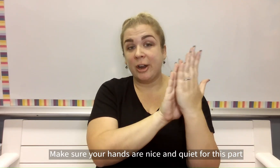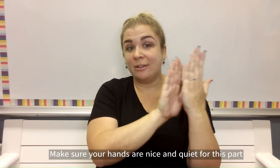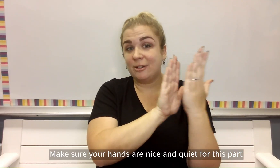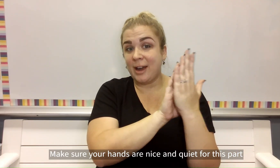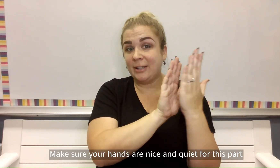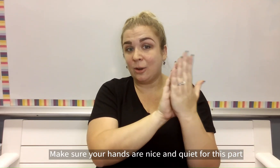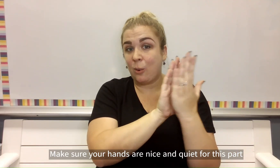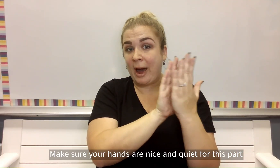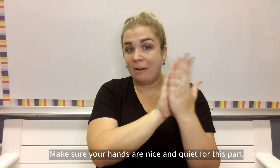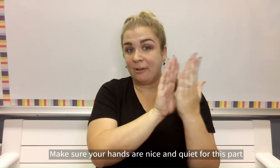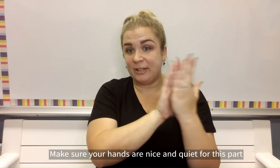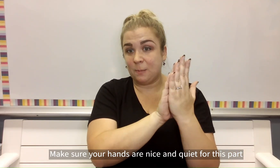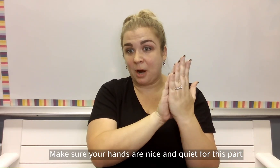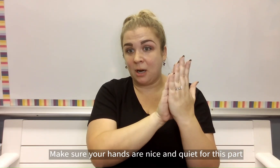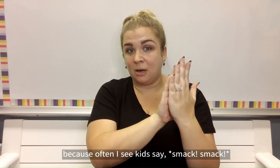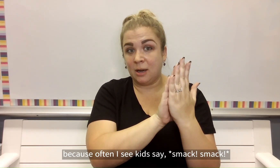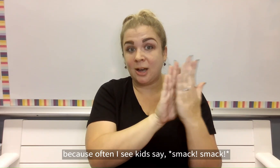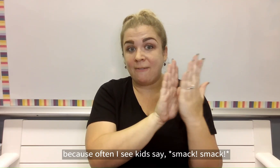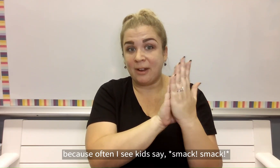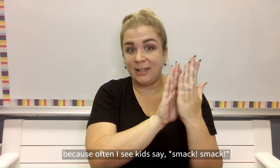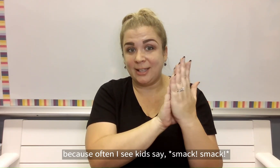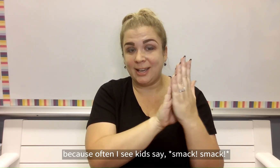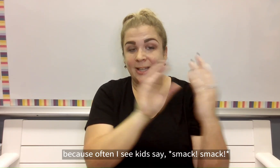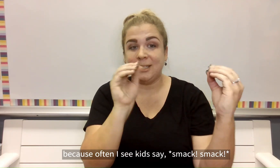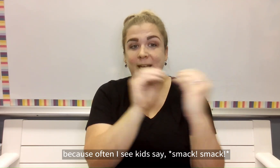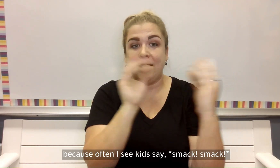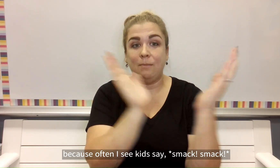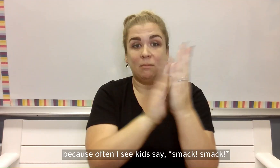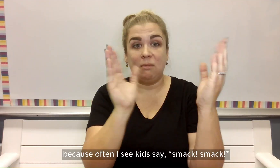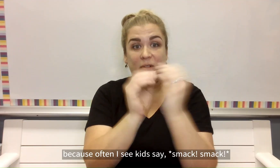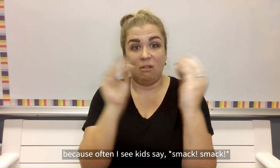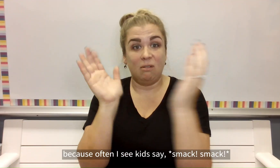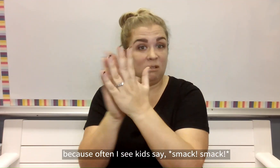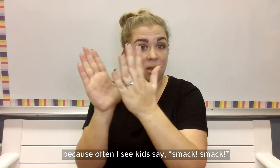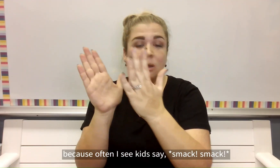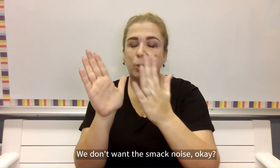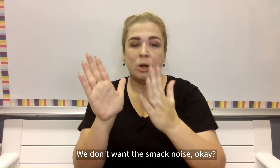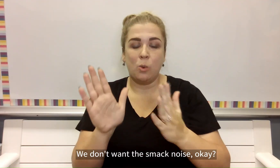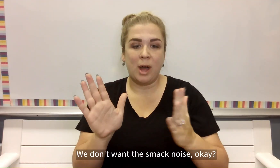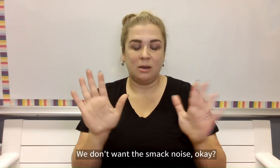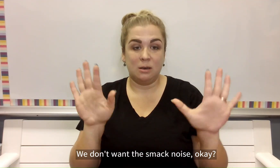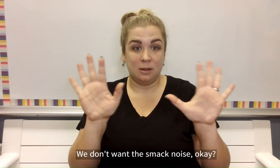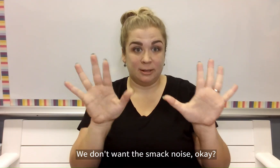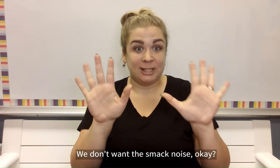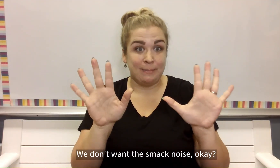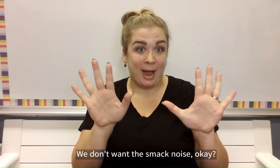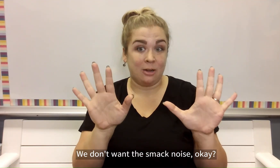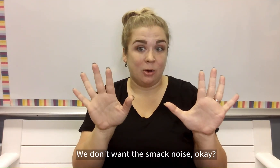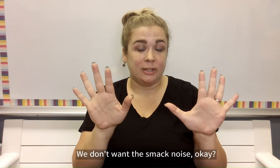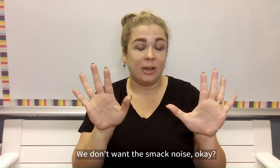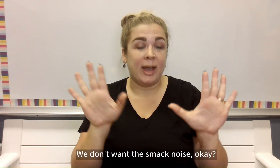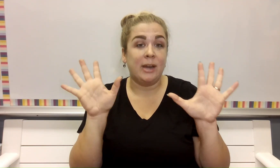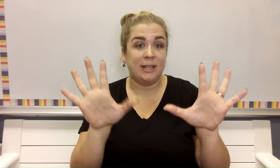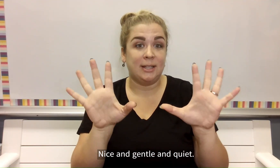hands are nice and quiet for this part, because often I see kids say, we don't want the smack noise, okay? Nice